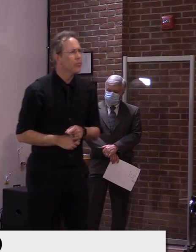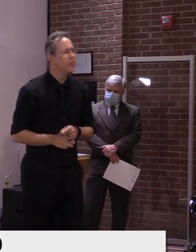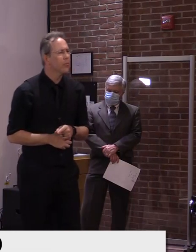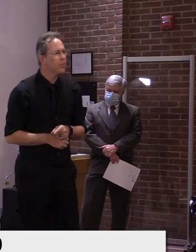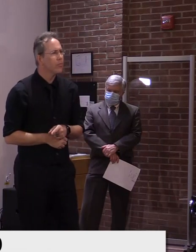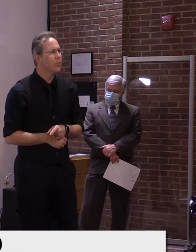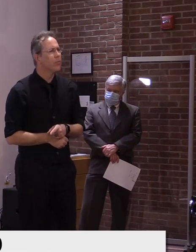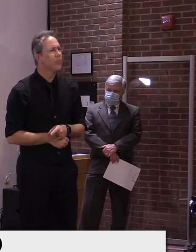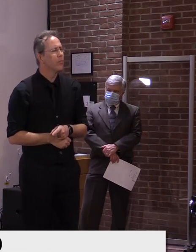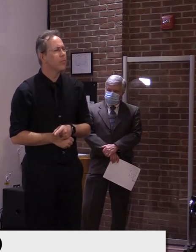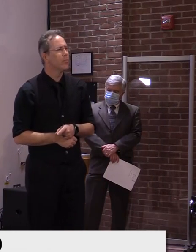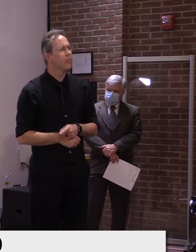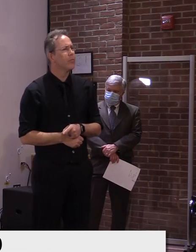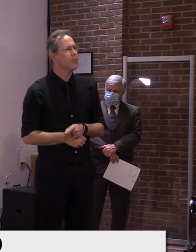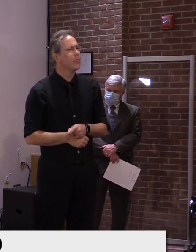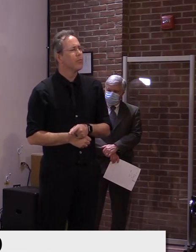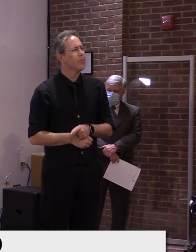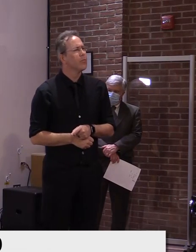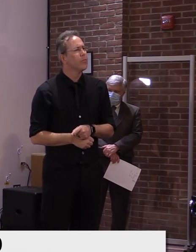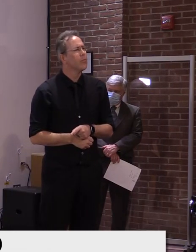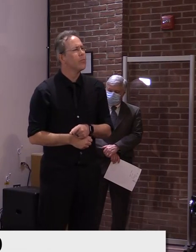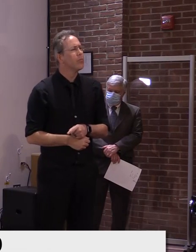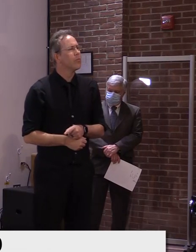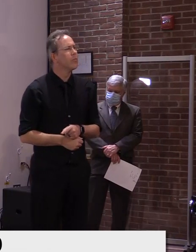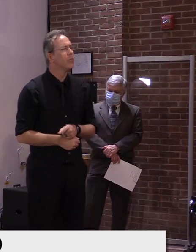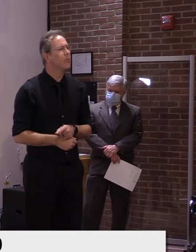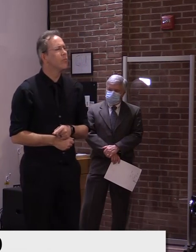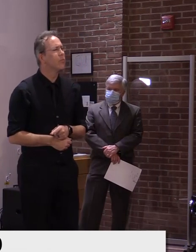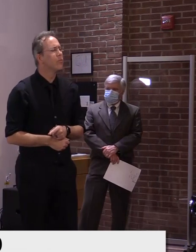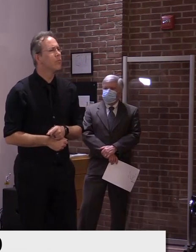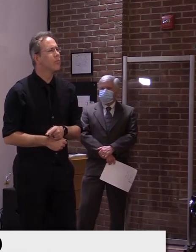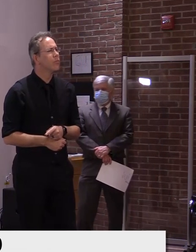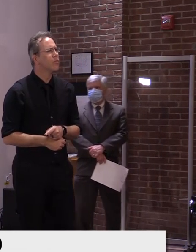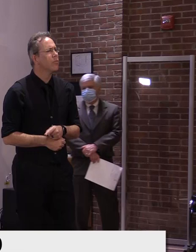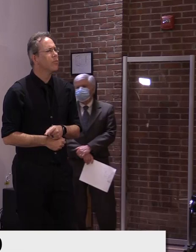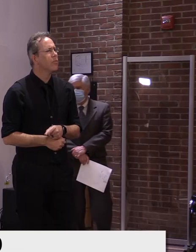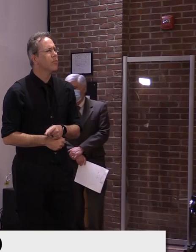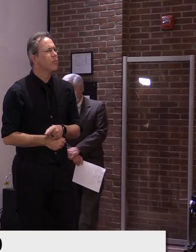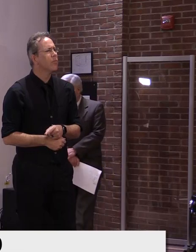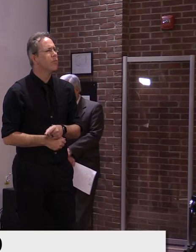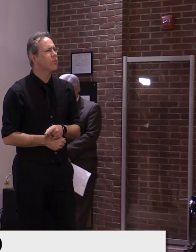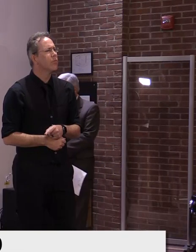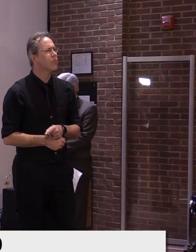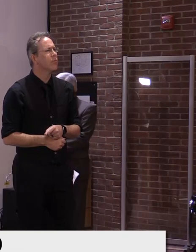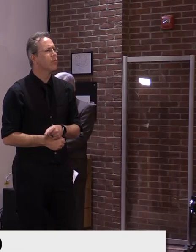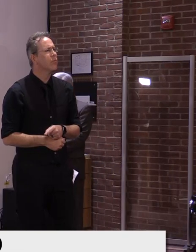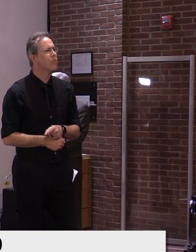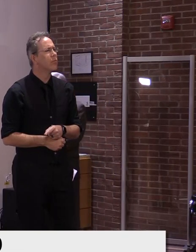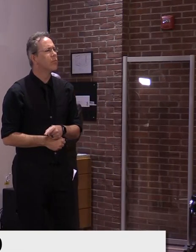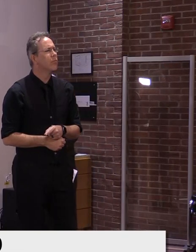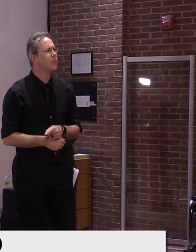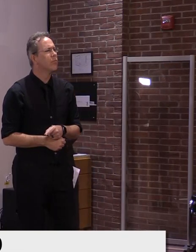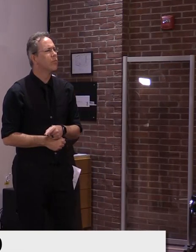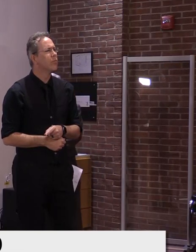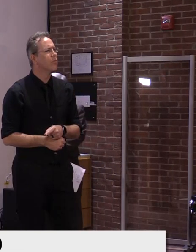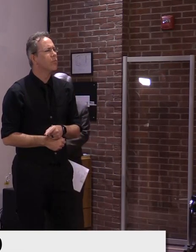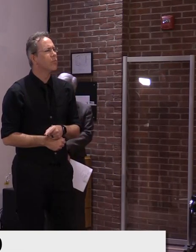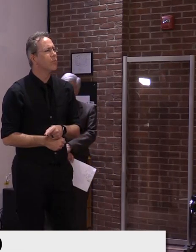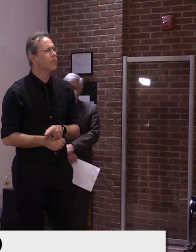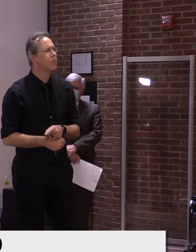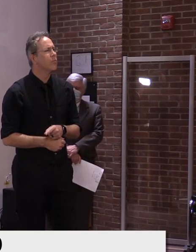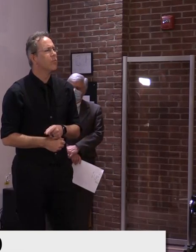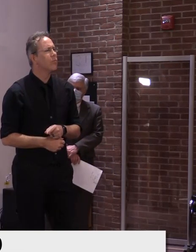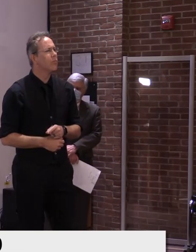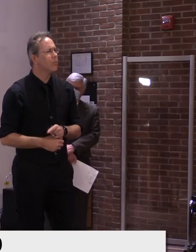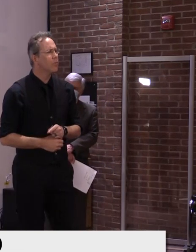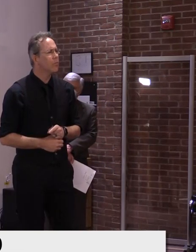J&J vaccines will push the state. I don't know how many individual cases would be affected, and then how long you